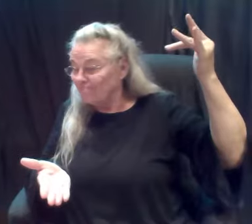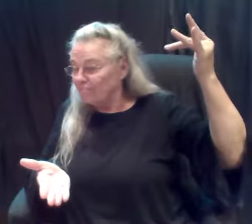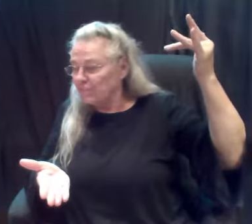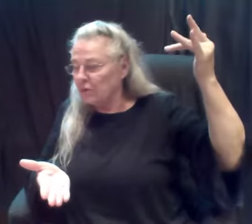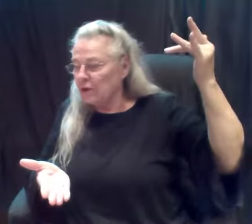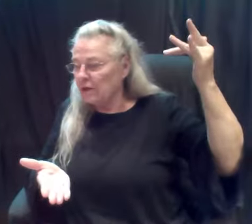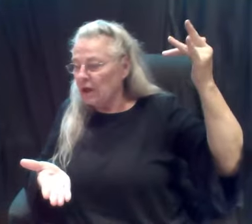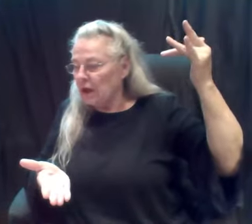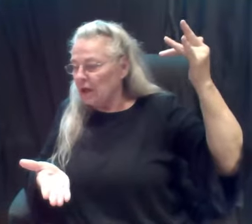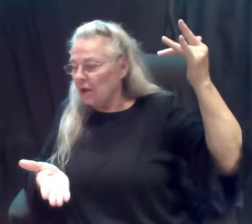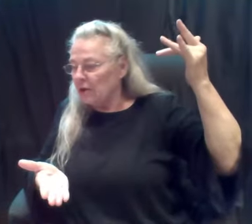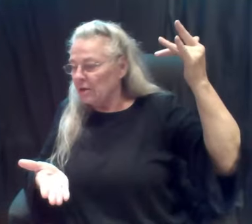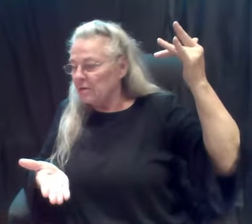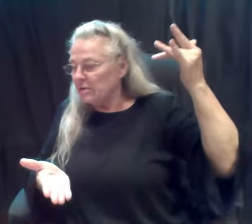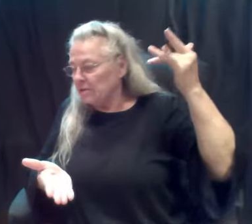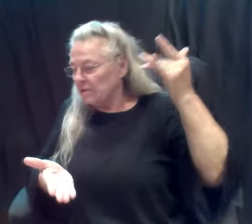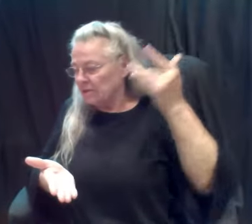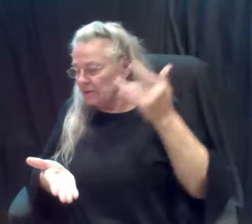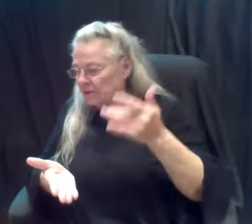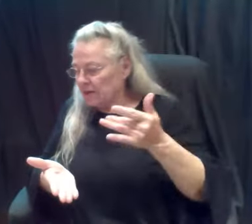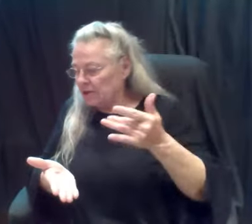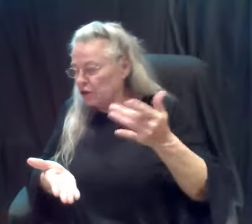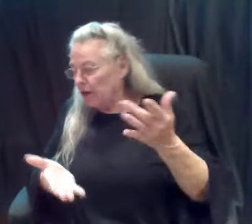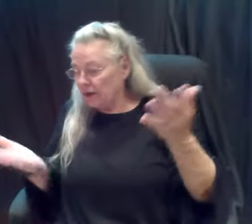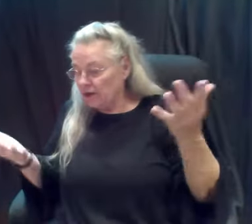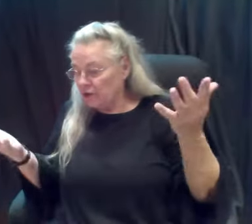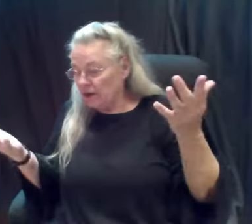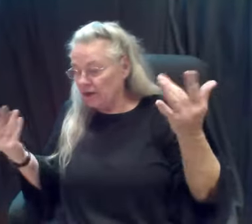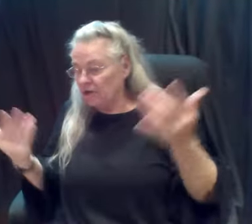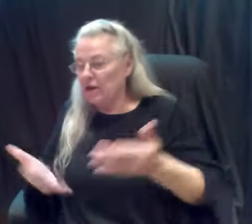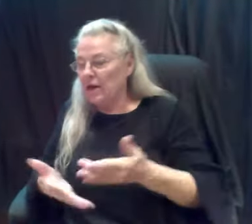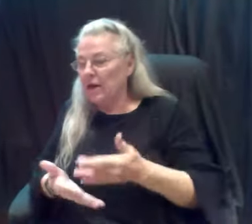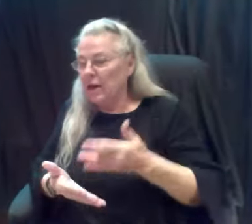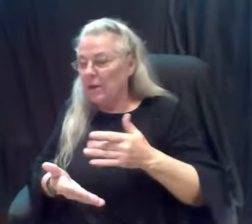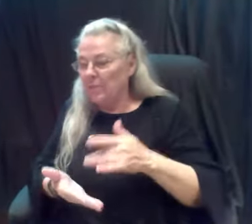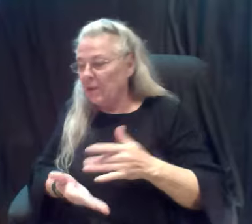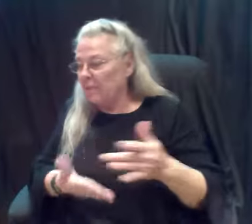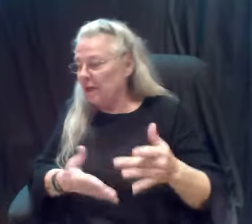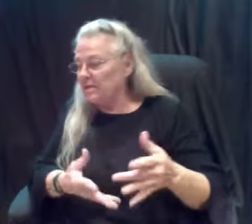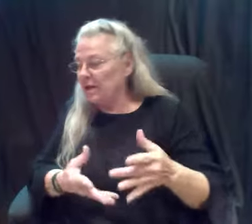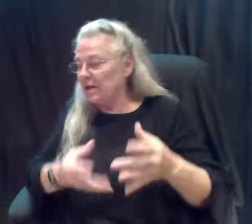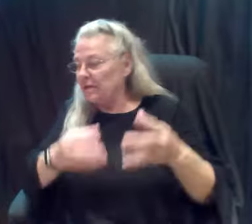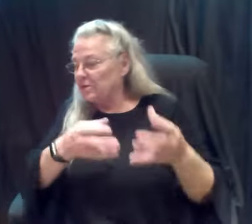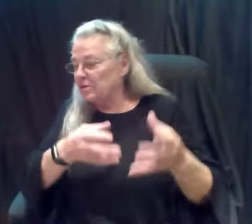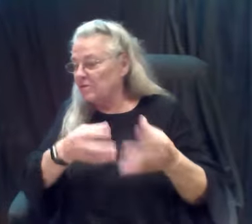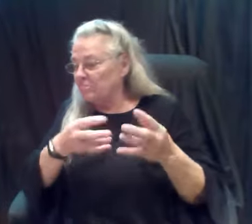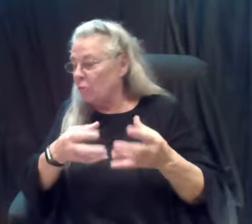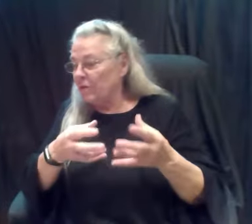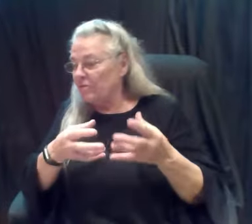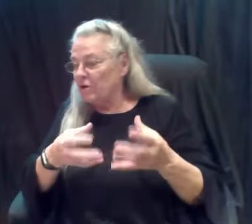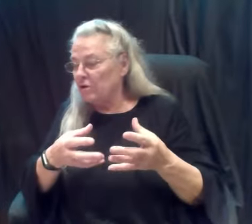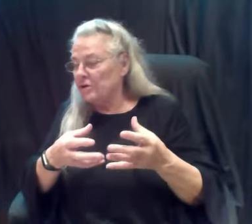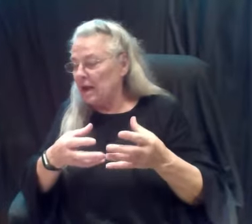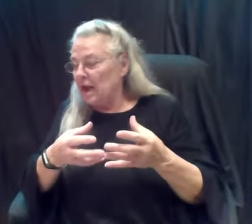I'm going to let it shine, let it shine, let it shine. Basically, that's one verse.